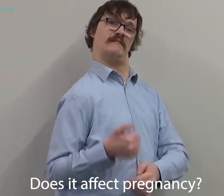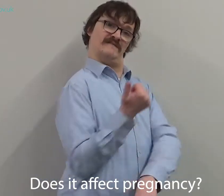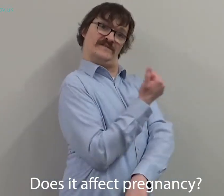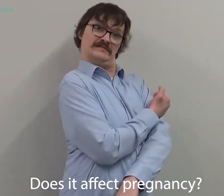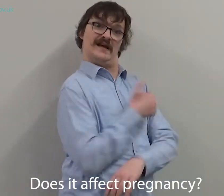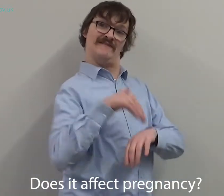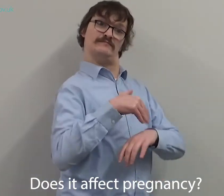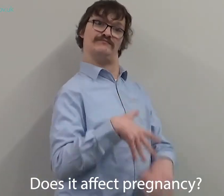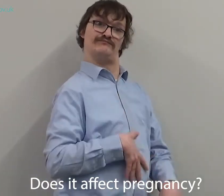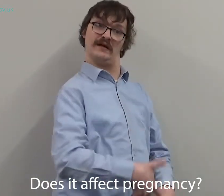Does it affect pregnancy?